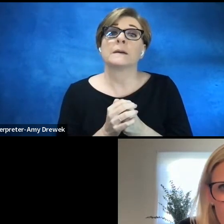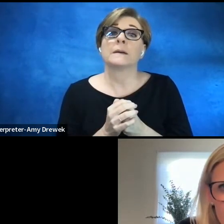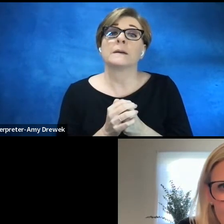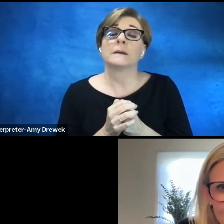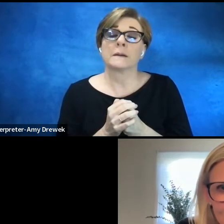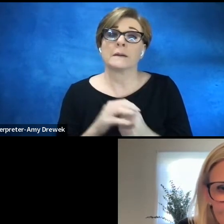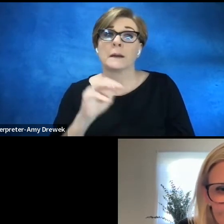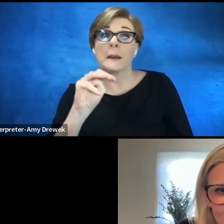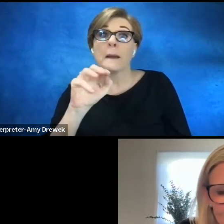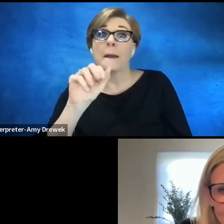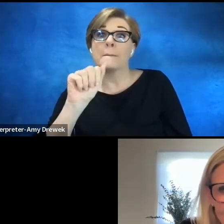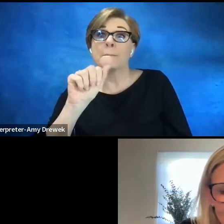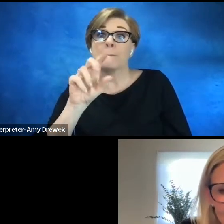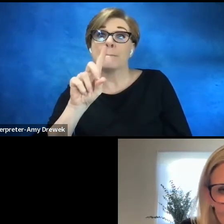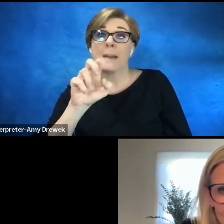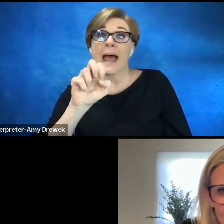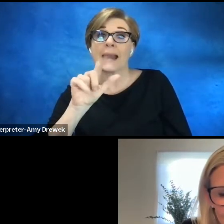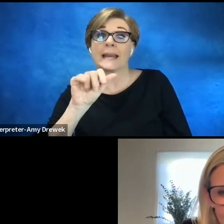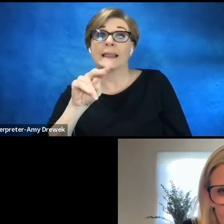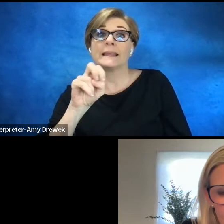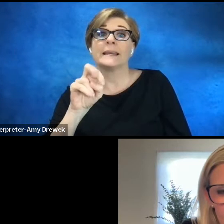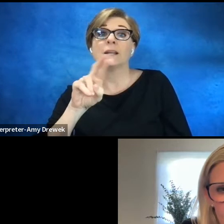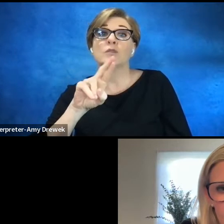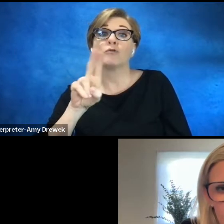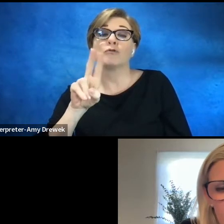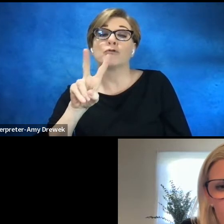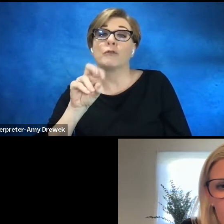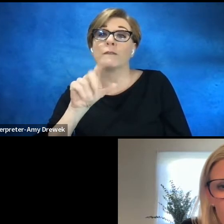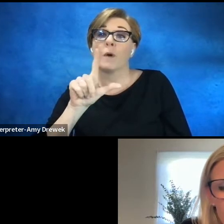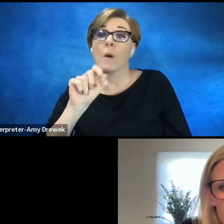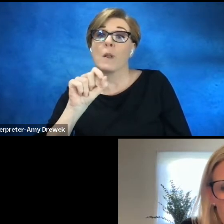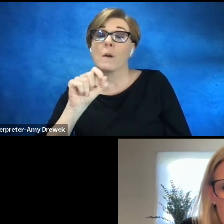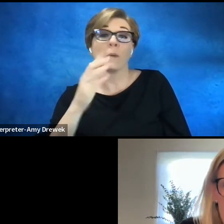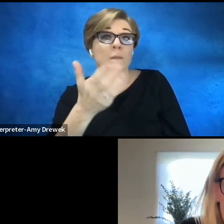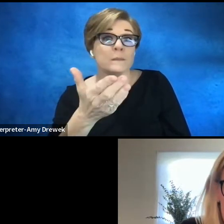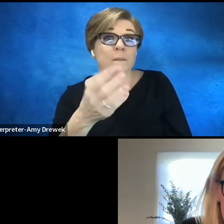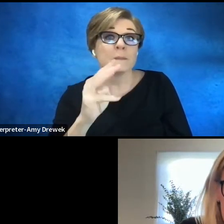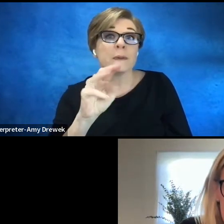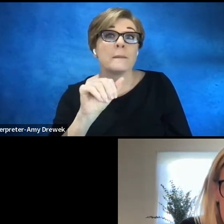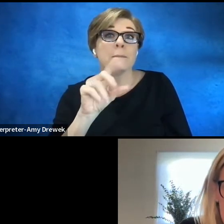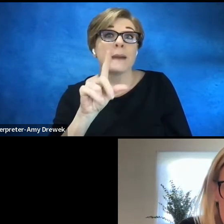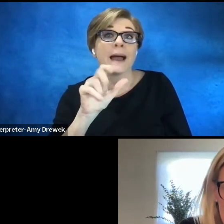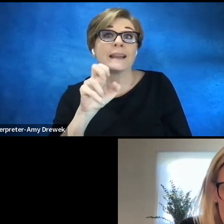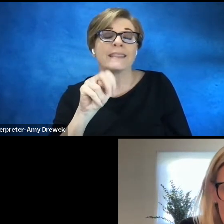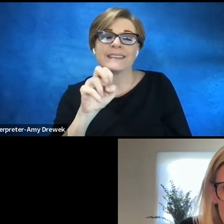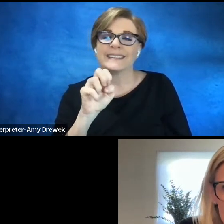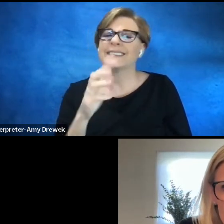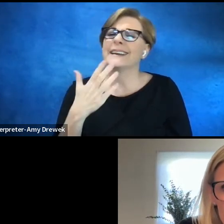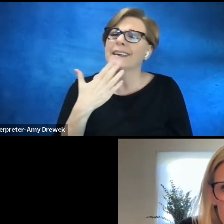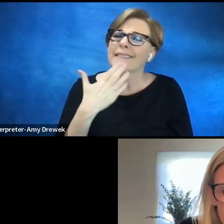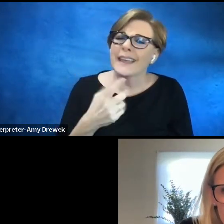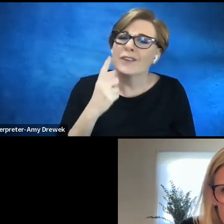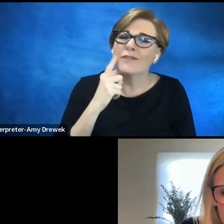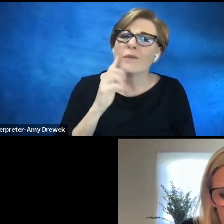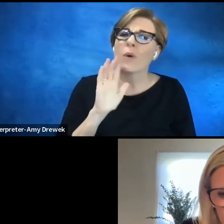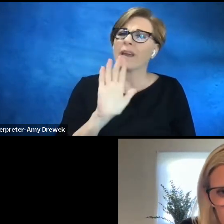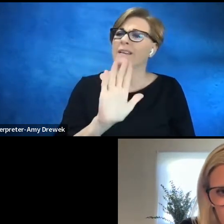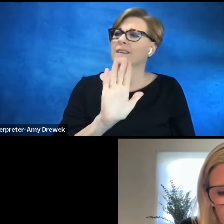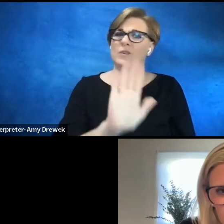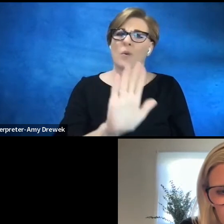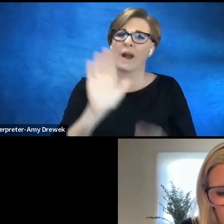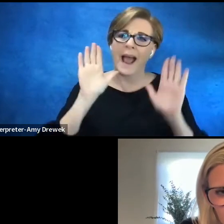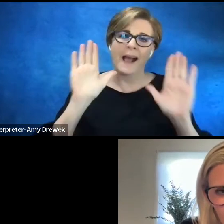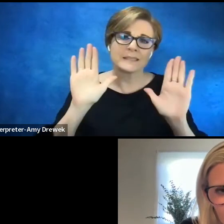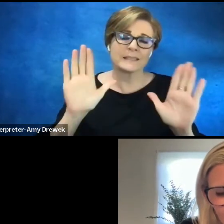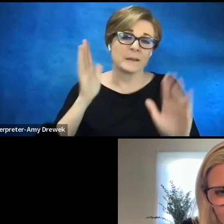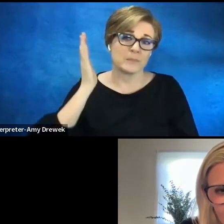Madeline Rubelo has a question. Madeline. Thank you. Well, first of all, thank you for this excellent presentation. I